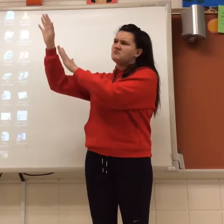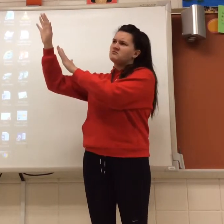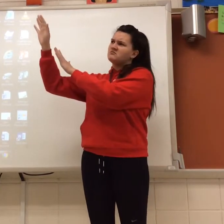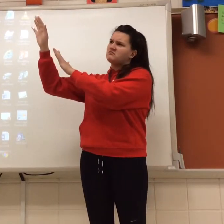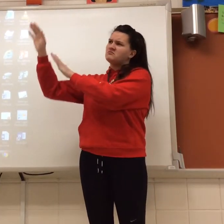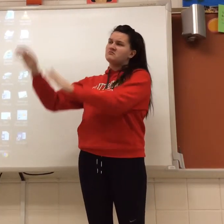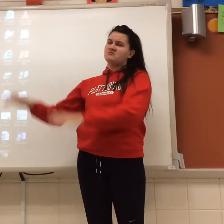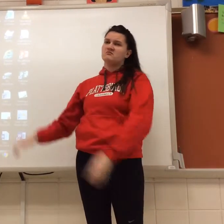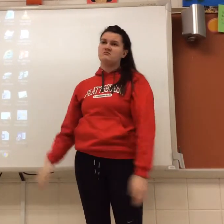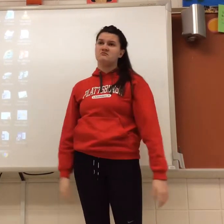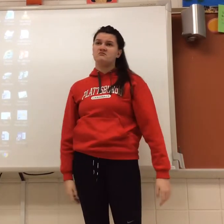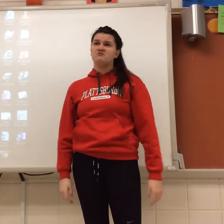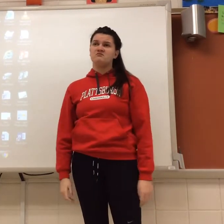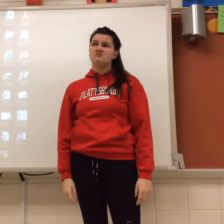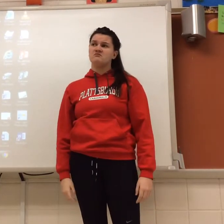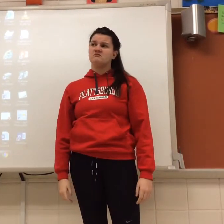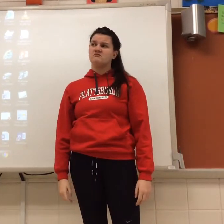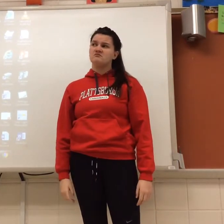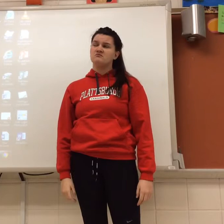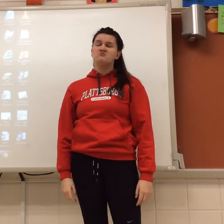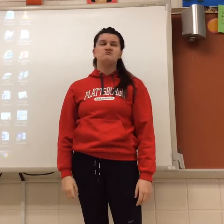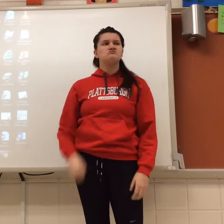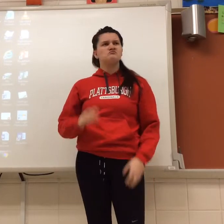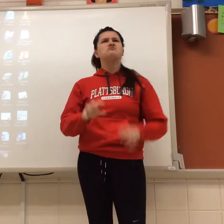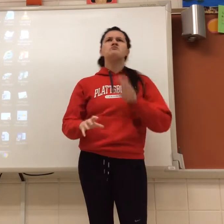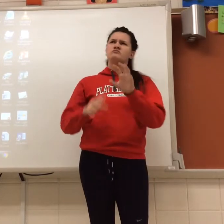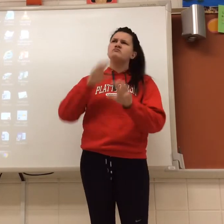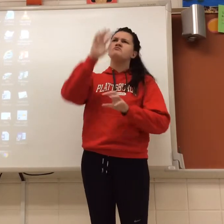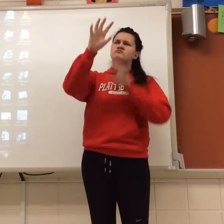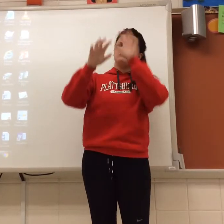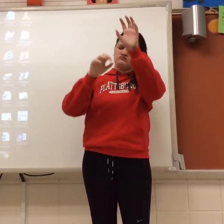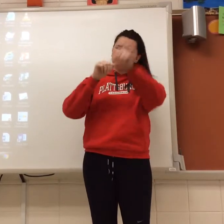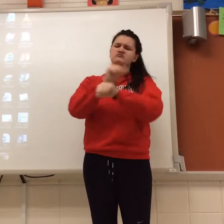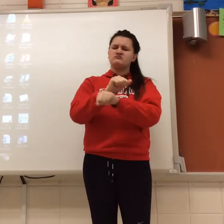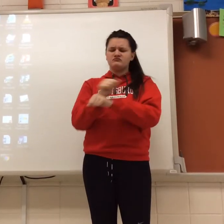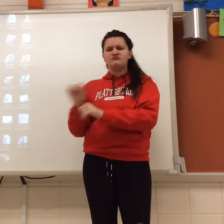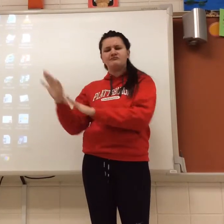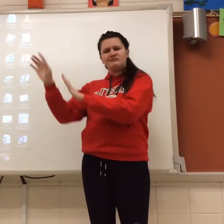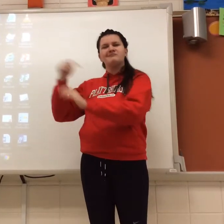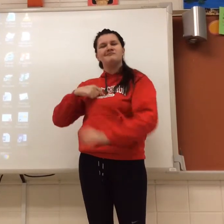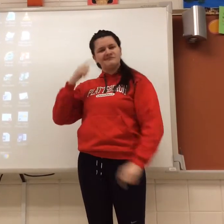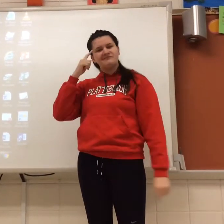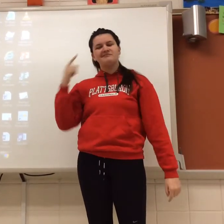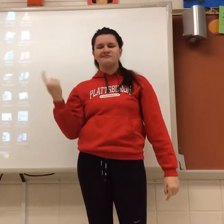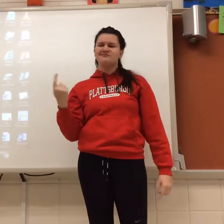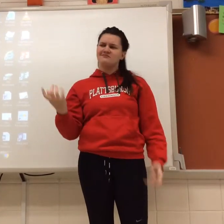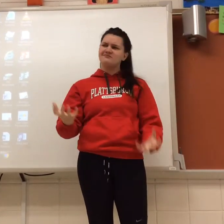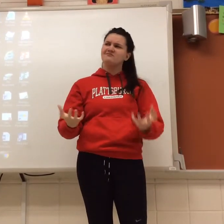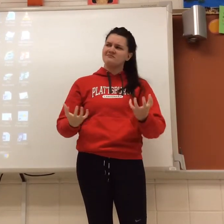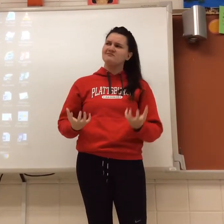Could this be a mountain? He wondered. I think I've always wanted to climb a